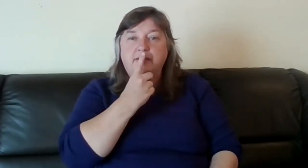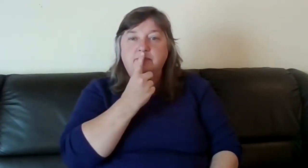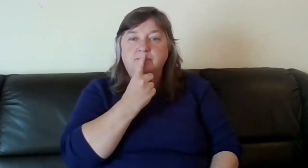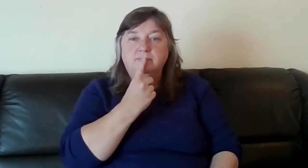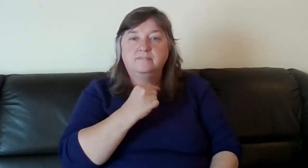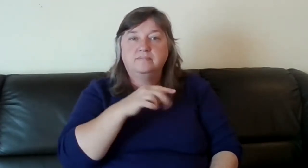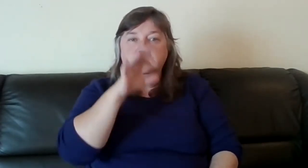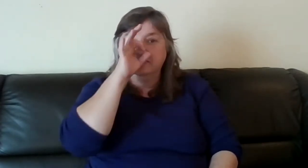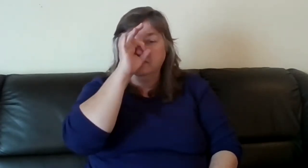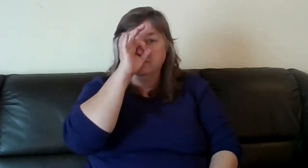Strawberry.